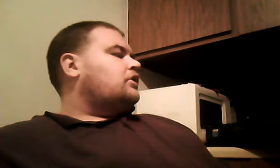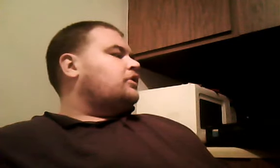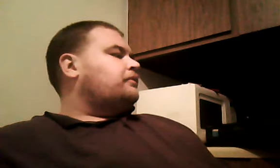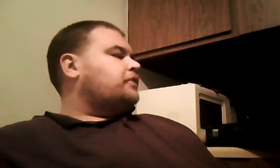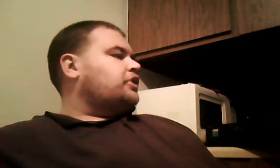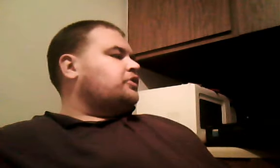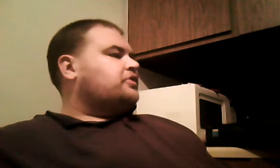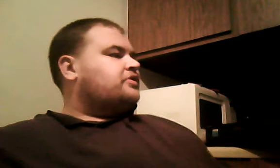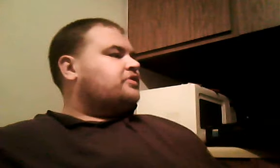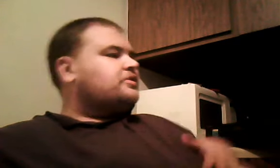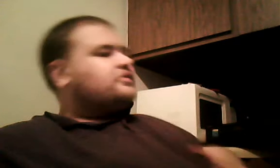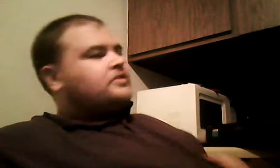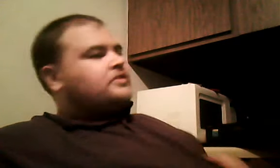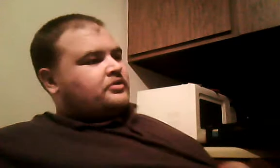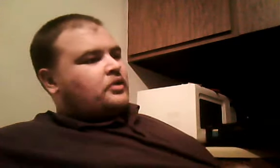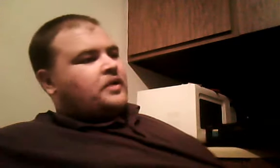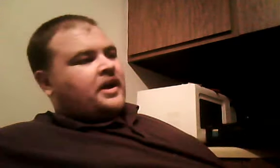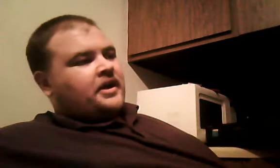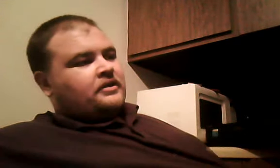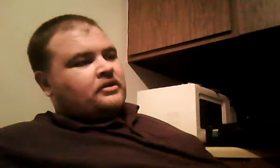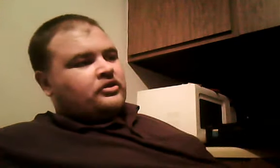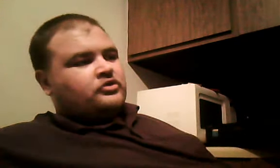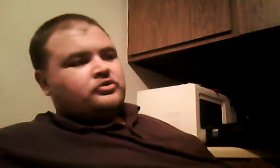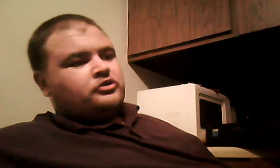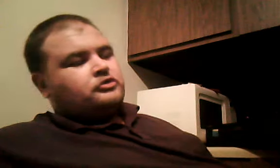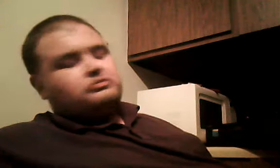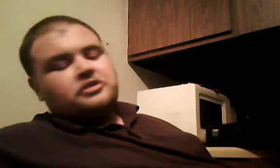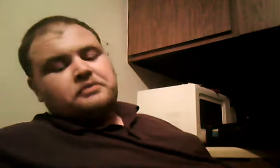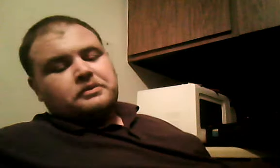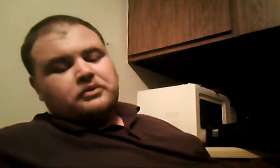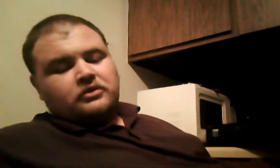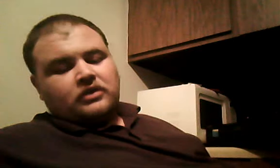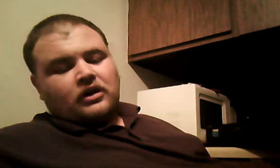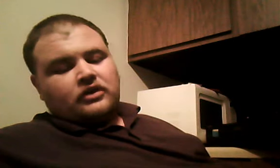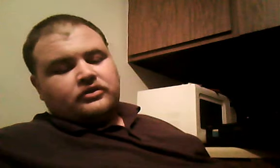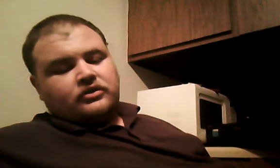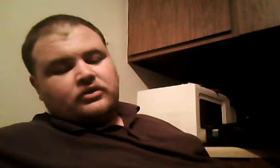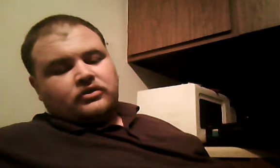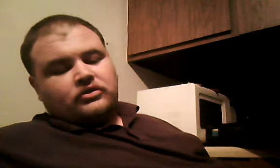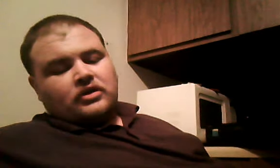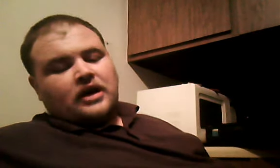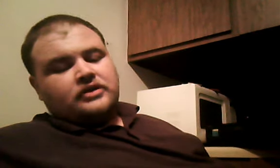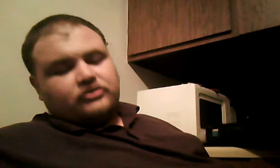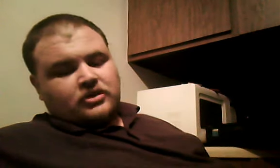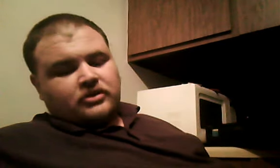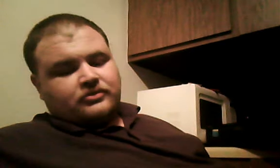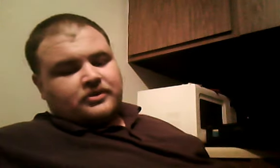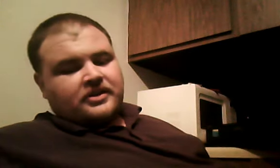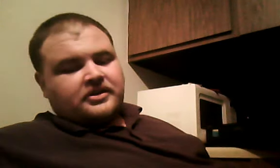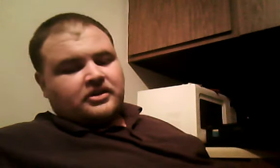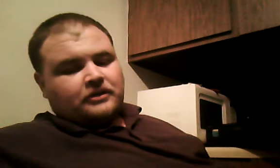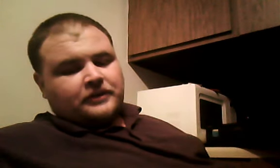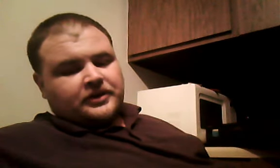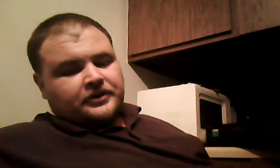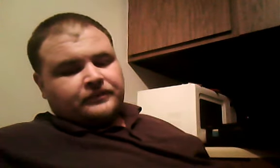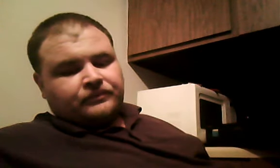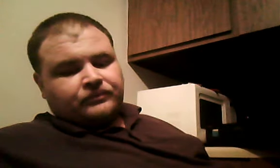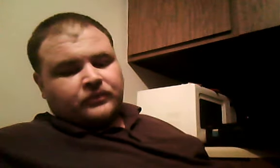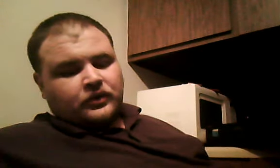um, you continuously use cocaine. You get people all on drugs where they can, um, uh, where